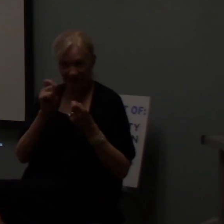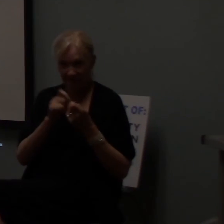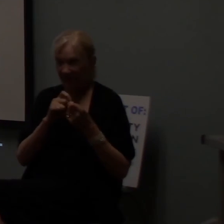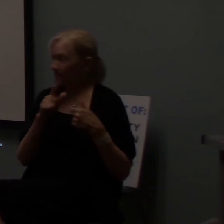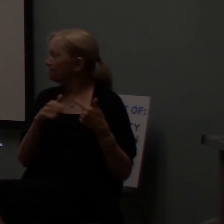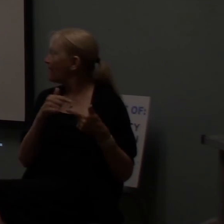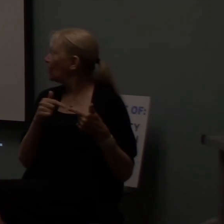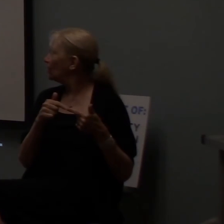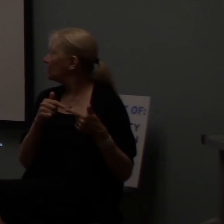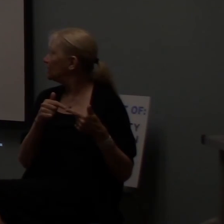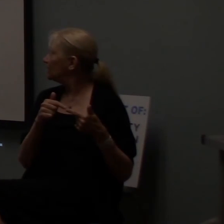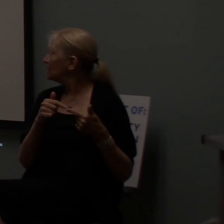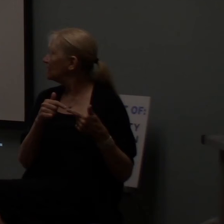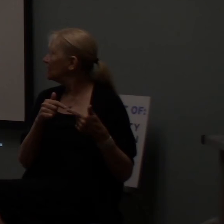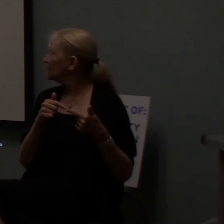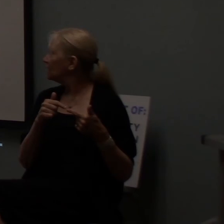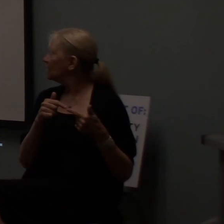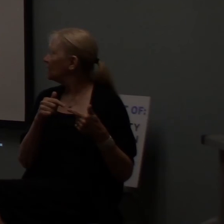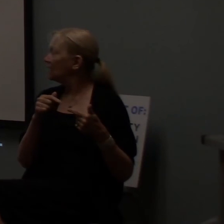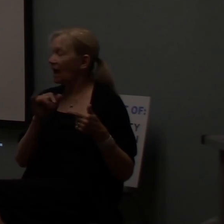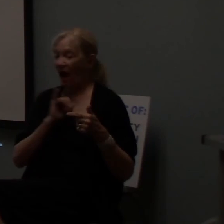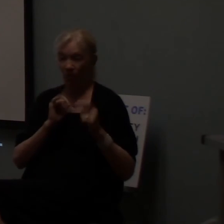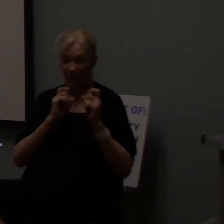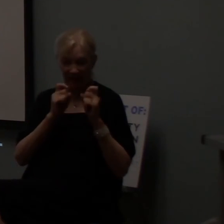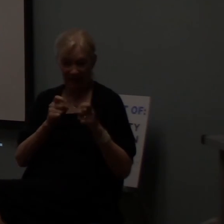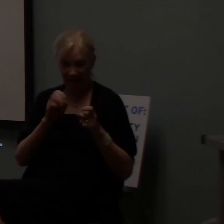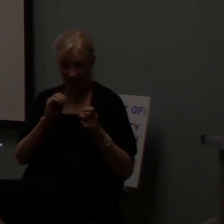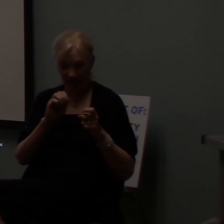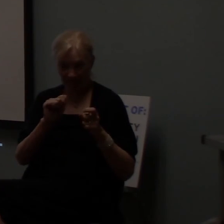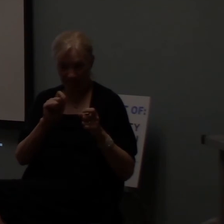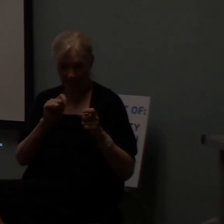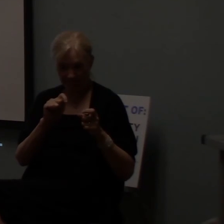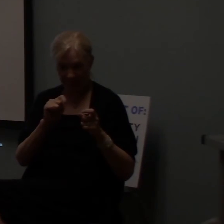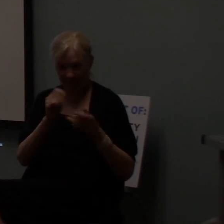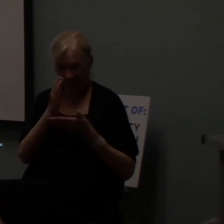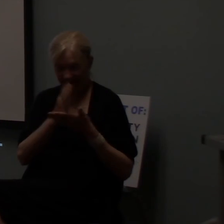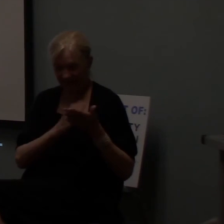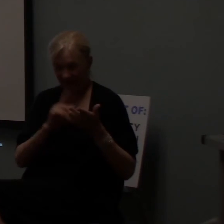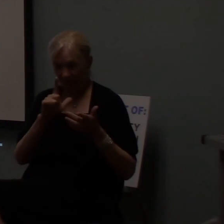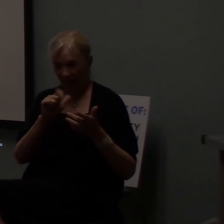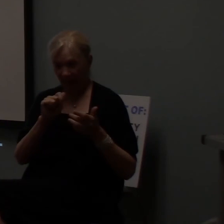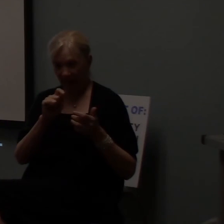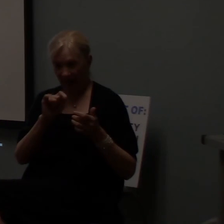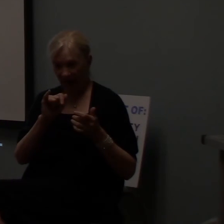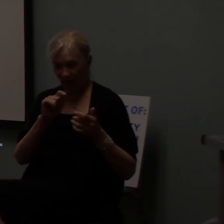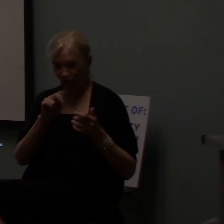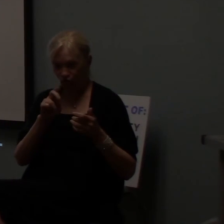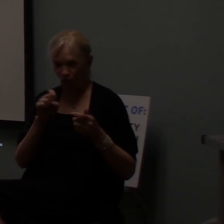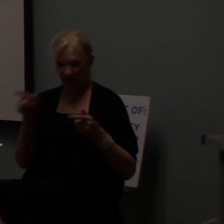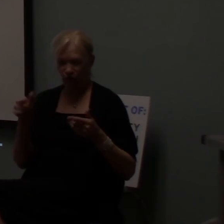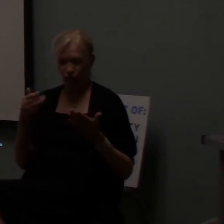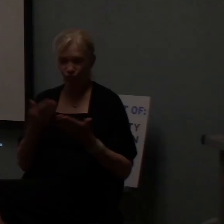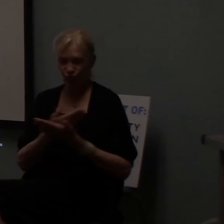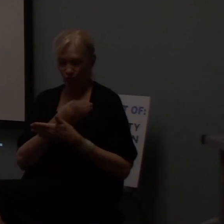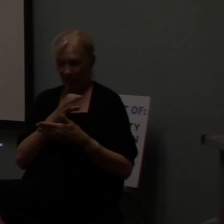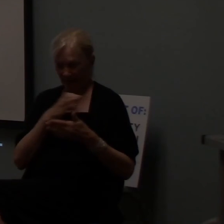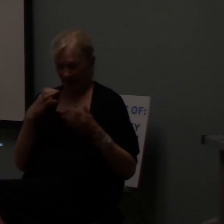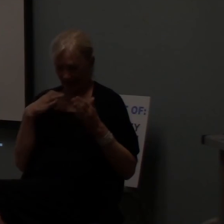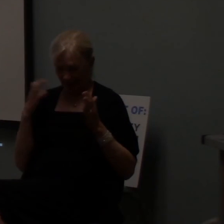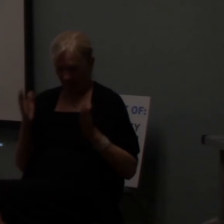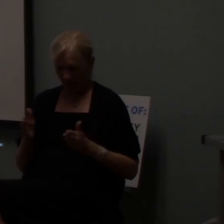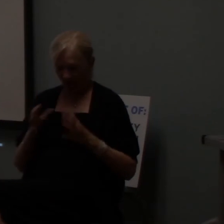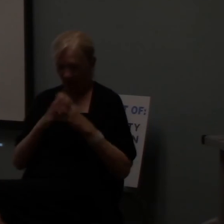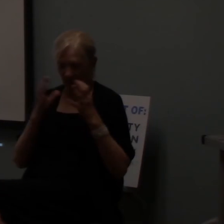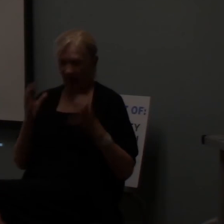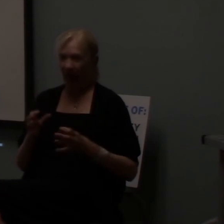know, there's a steep learning curve. So I would give Matt a little bit of latitude as a new commissioner just coming on, that there is a lot